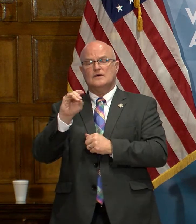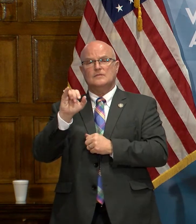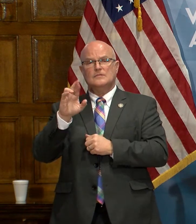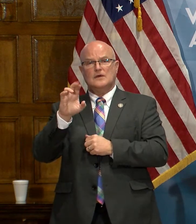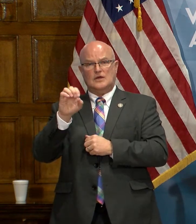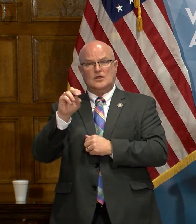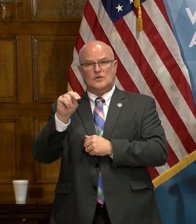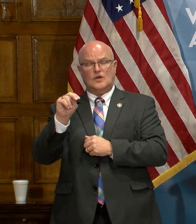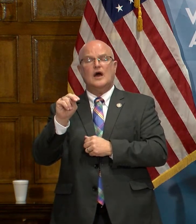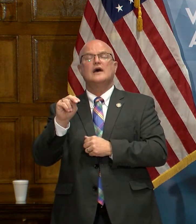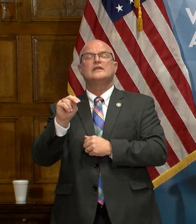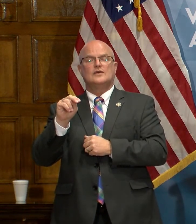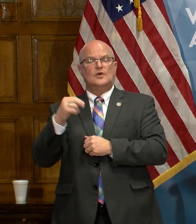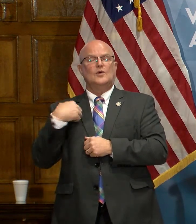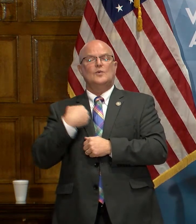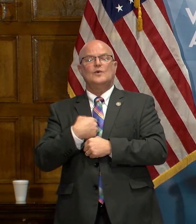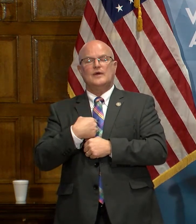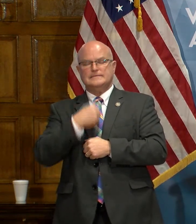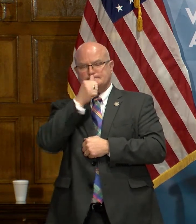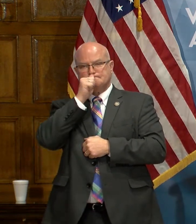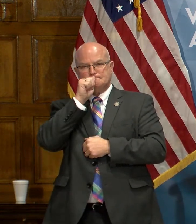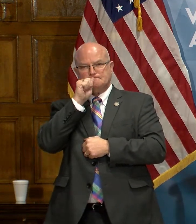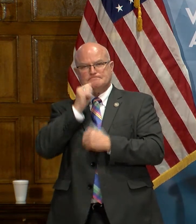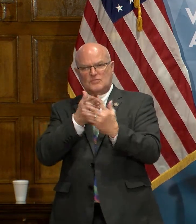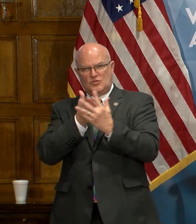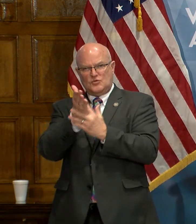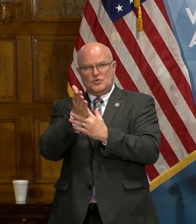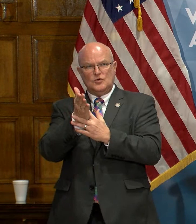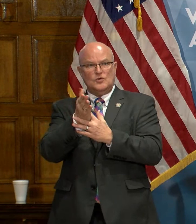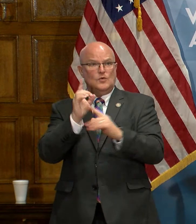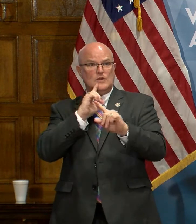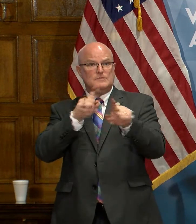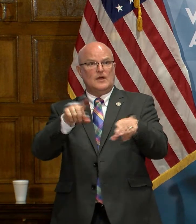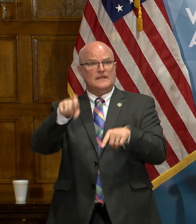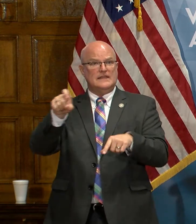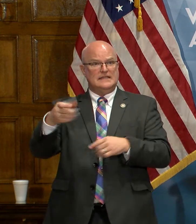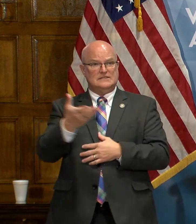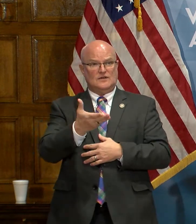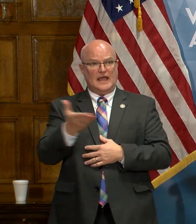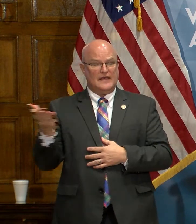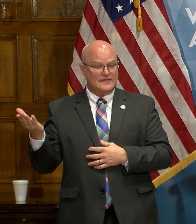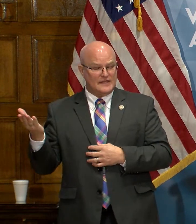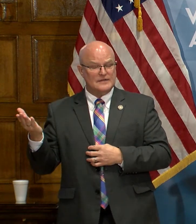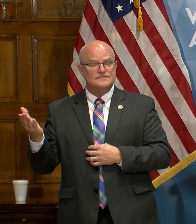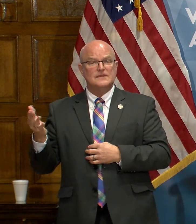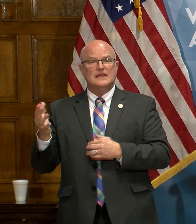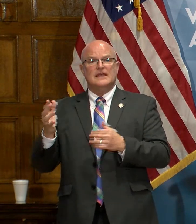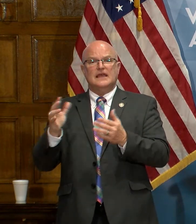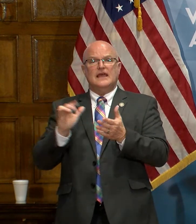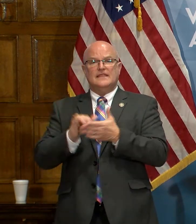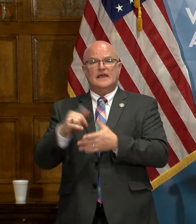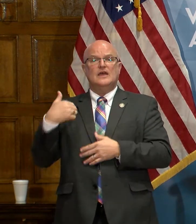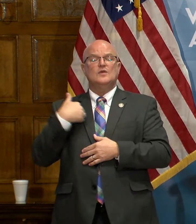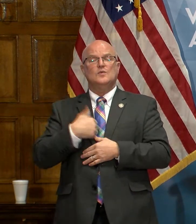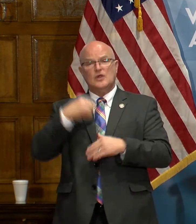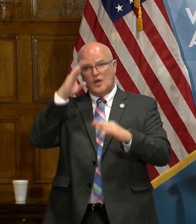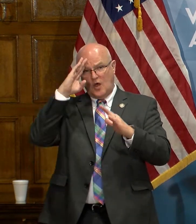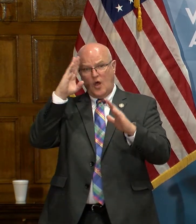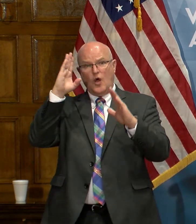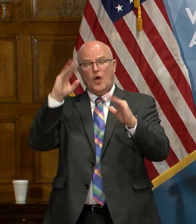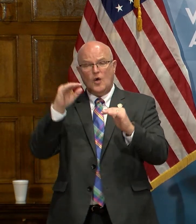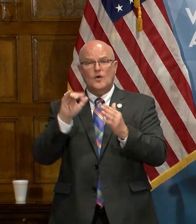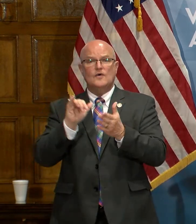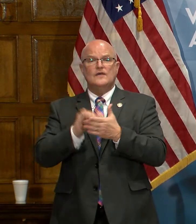believe we're managing our way through it. We're responding to the needs that are out there, and that we're hopeful